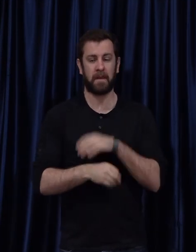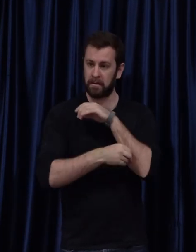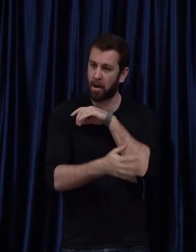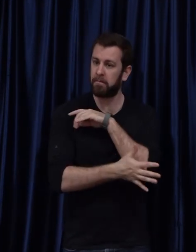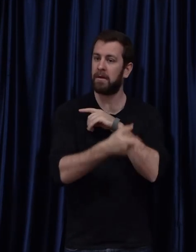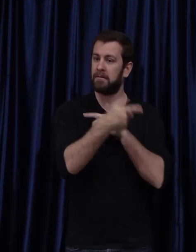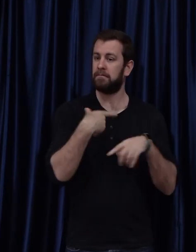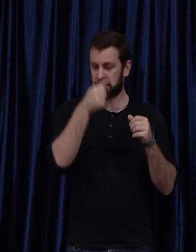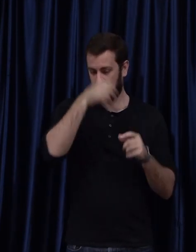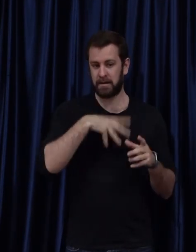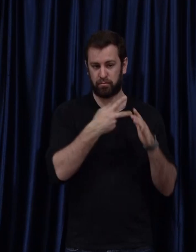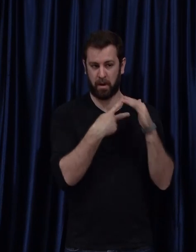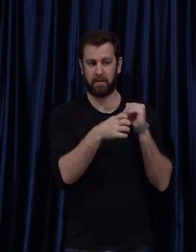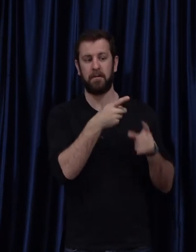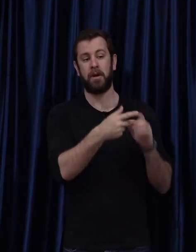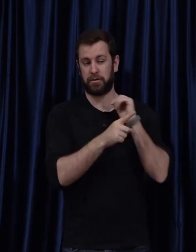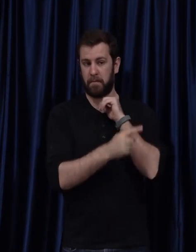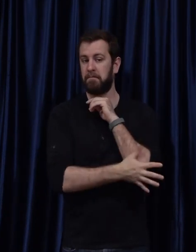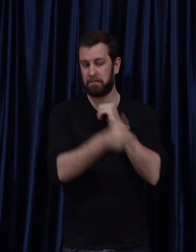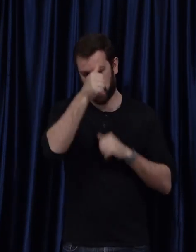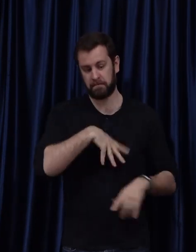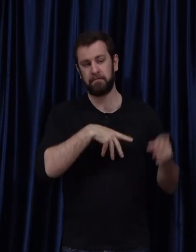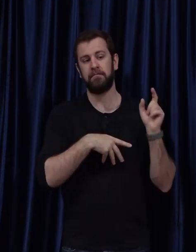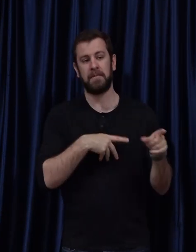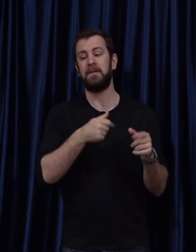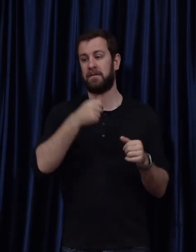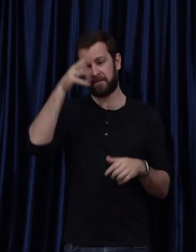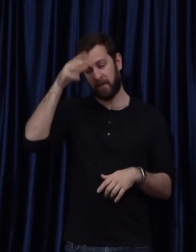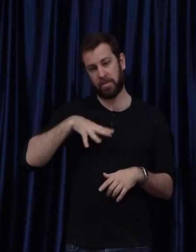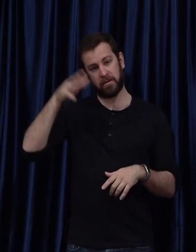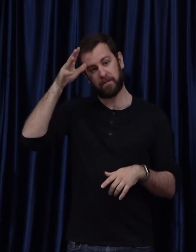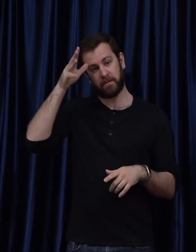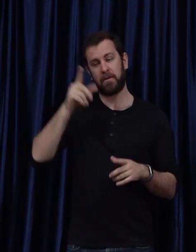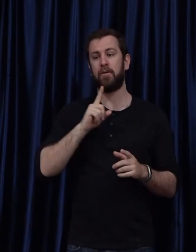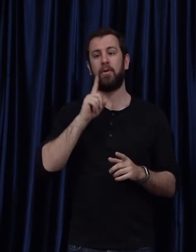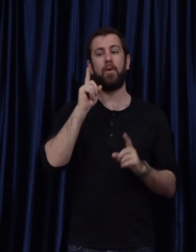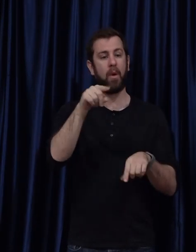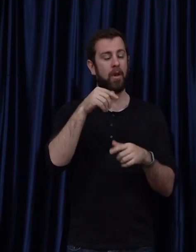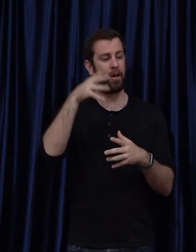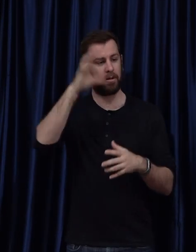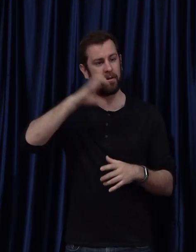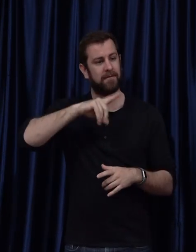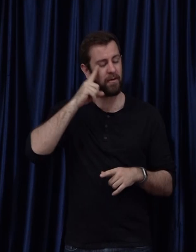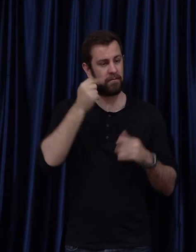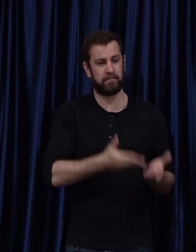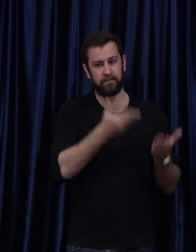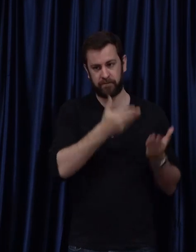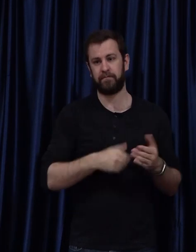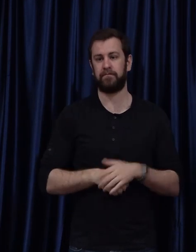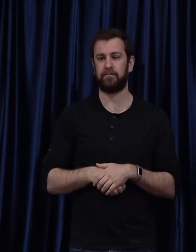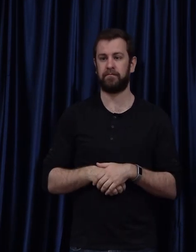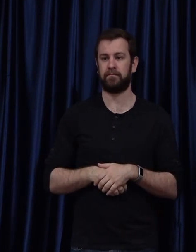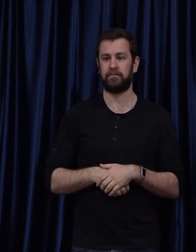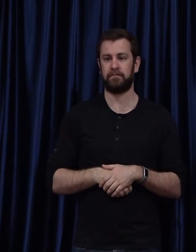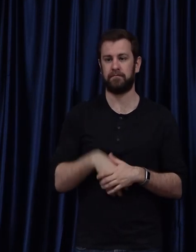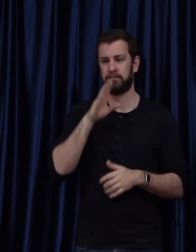by the Prophet sallallahu alayhi wa sallam, and then his father went looking for him. Bakaytu ala Zaydin wa lam